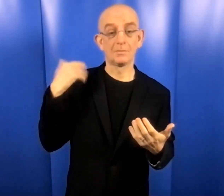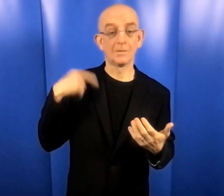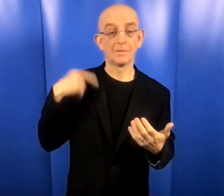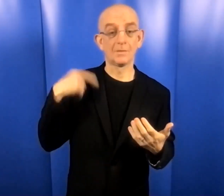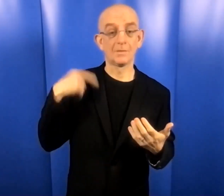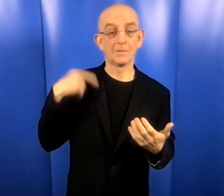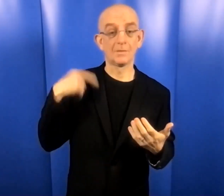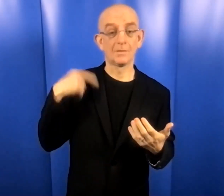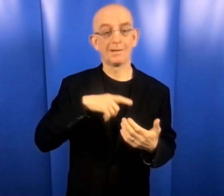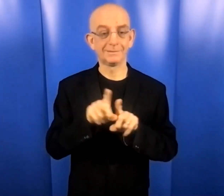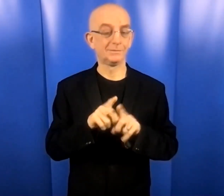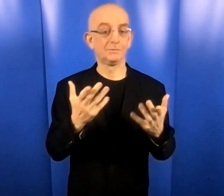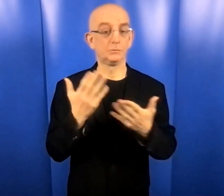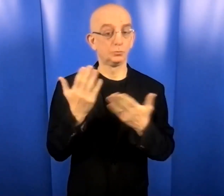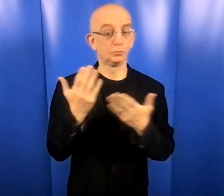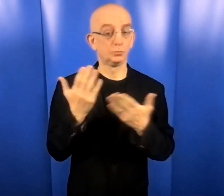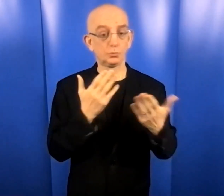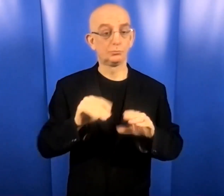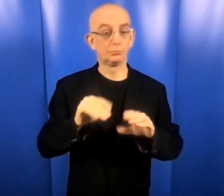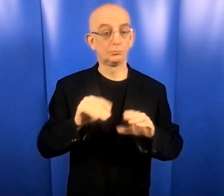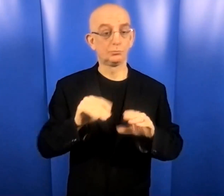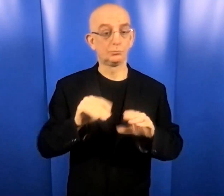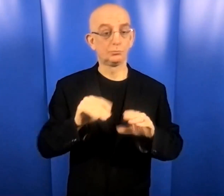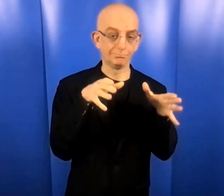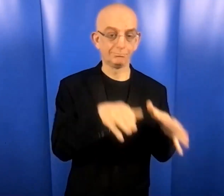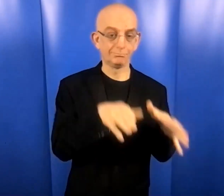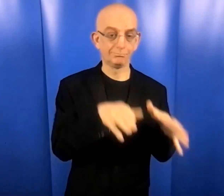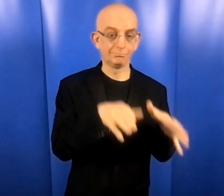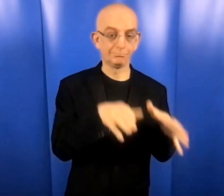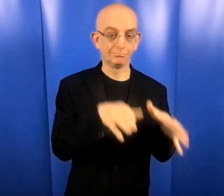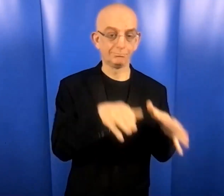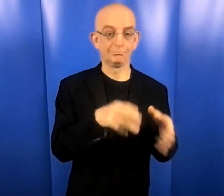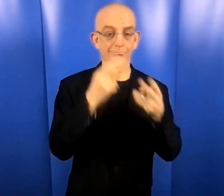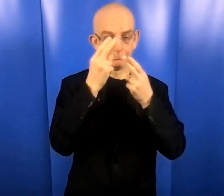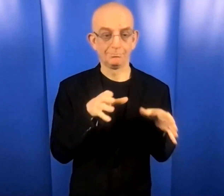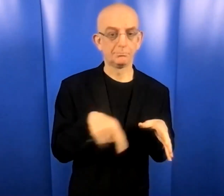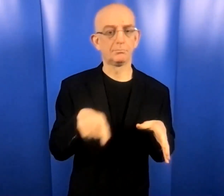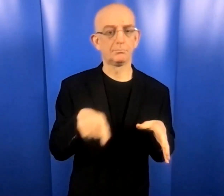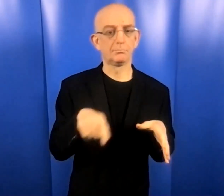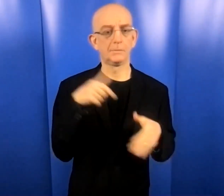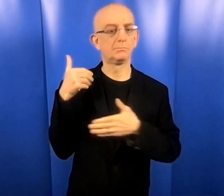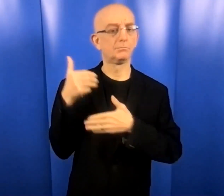we have started integrating our learners to the